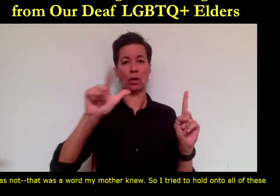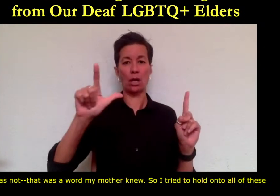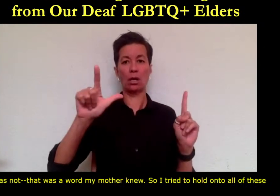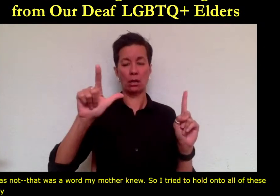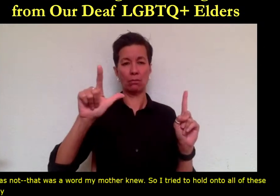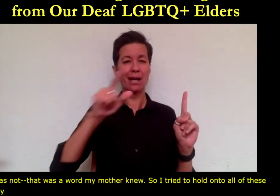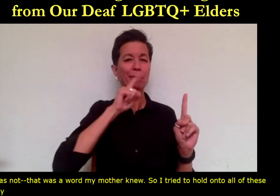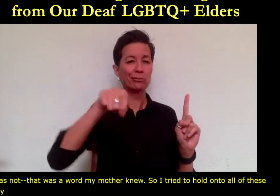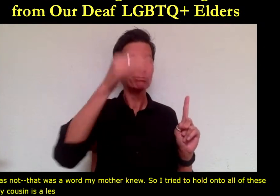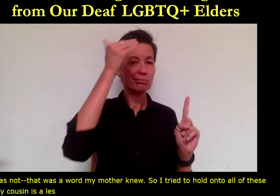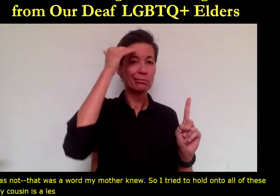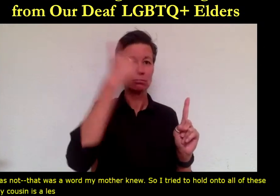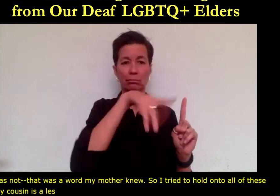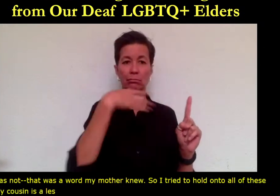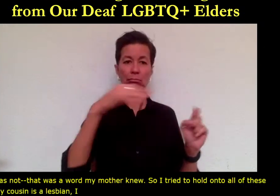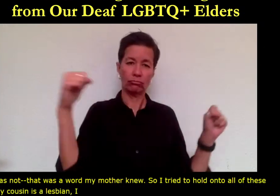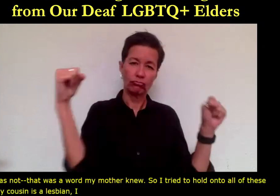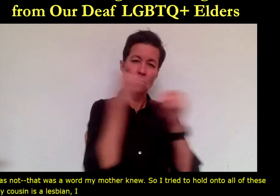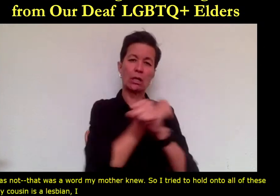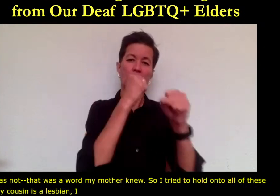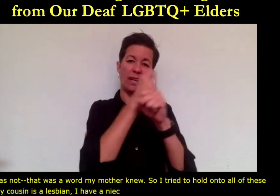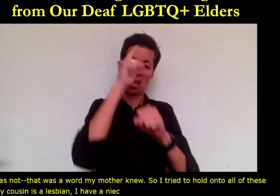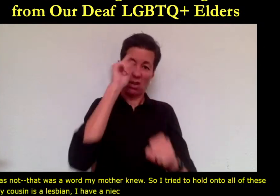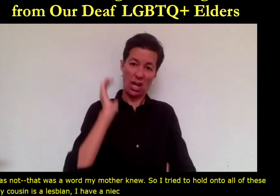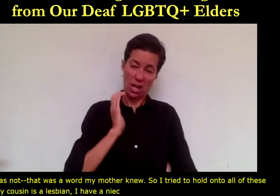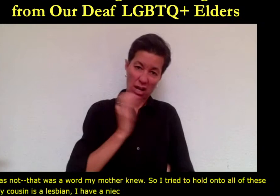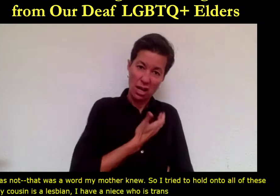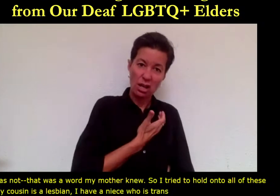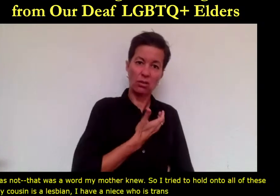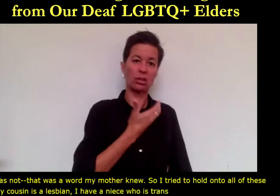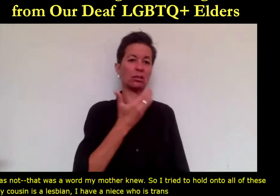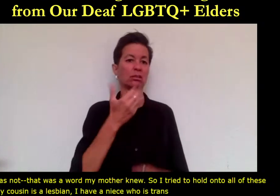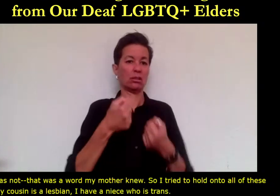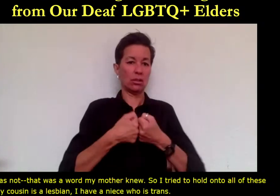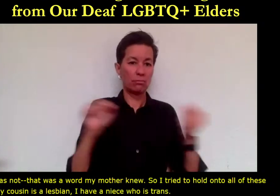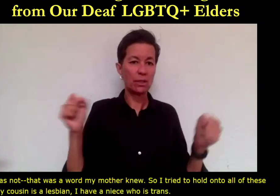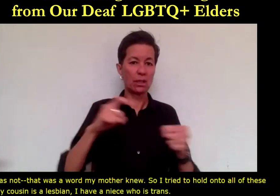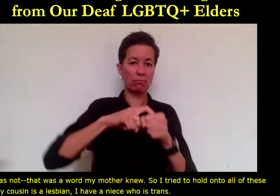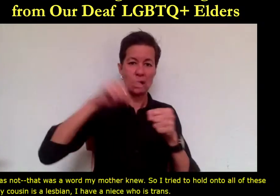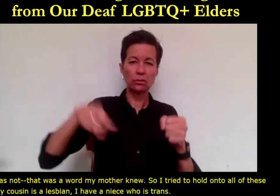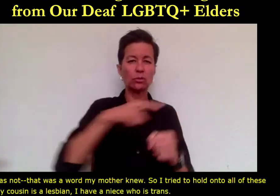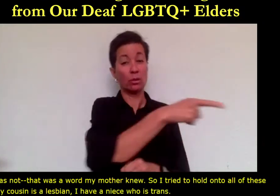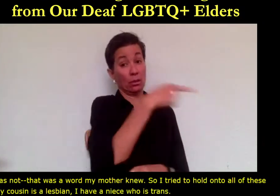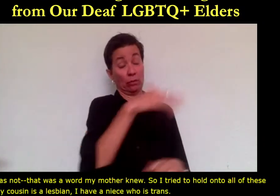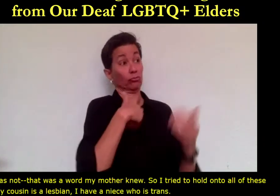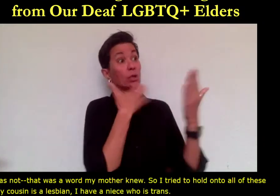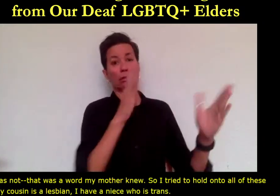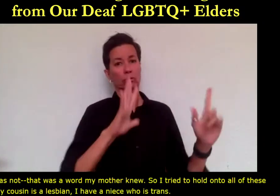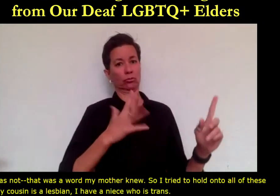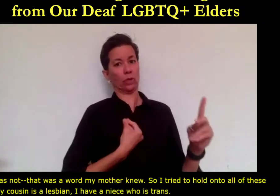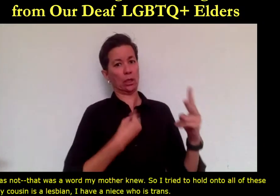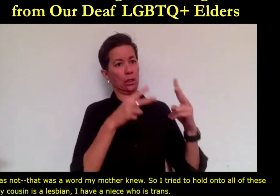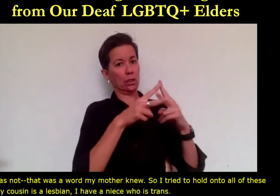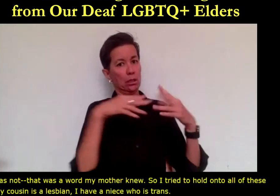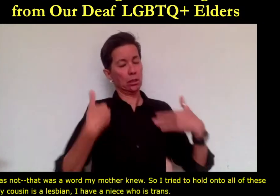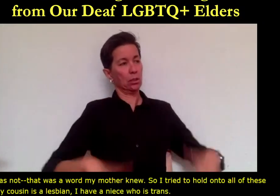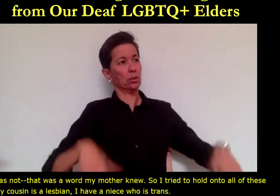and i really want to be i'm thankful to stonewall as you all know they those individuals fought for you know the rights we now enjoy